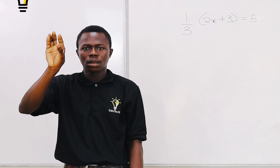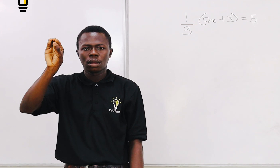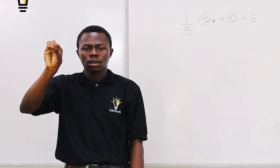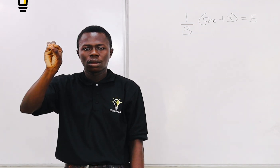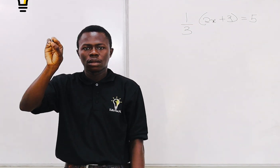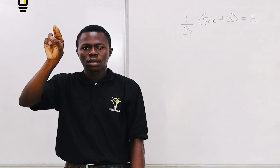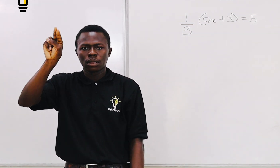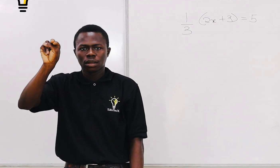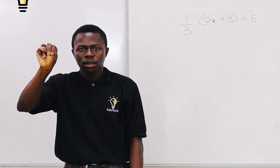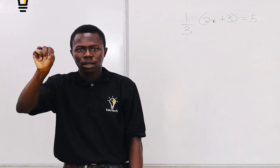COMMON.